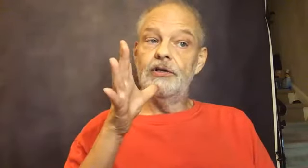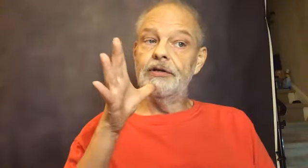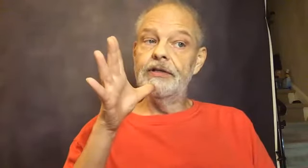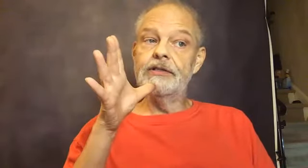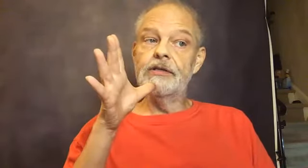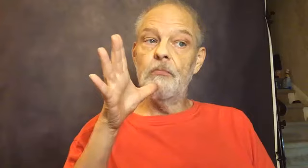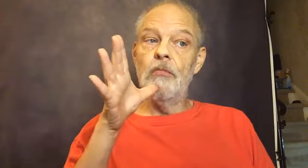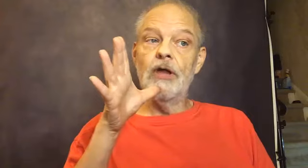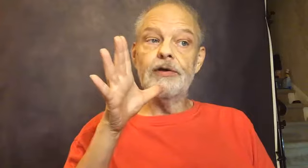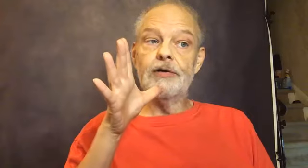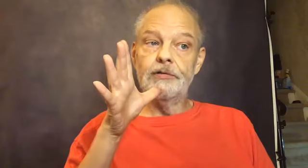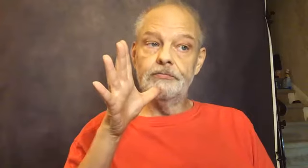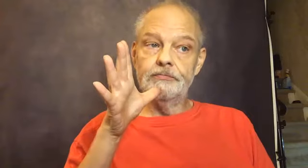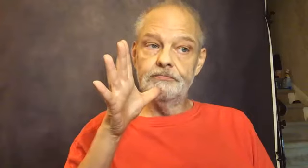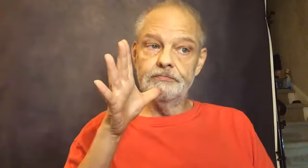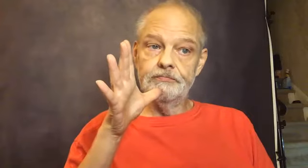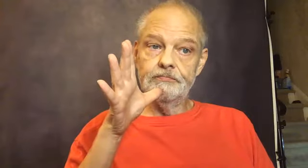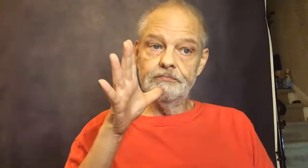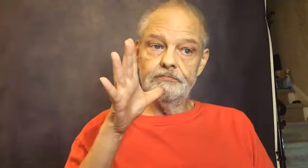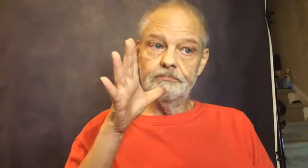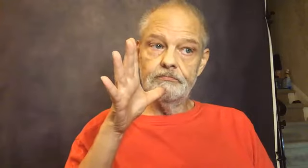here is mother.